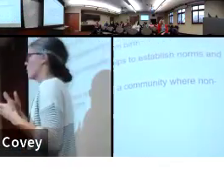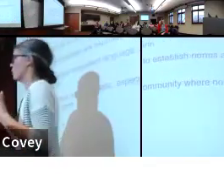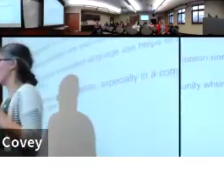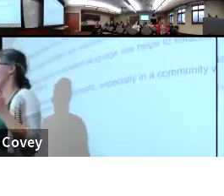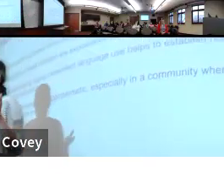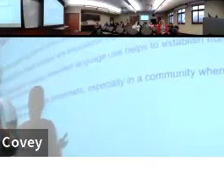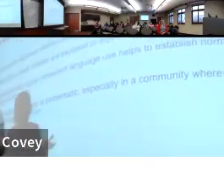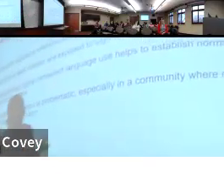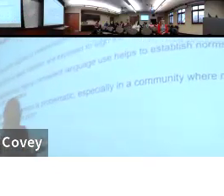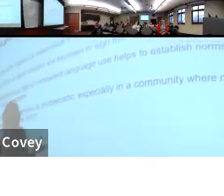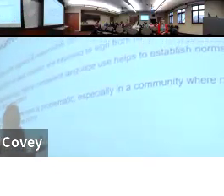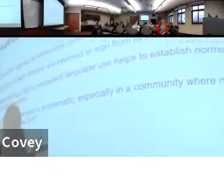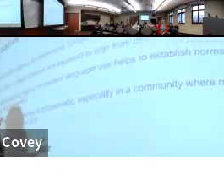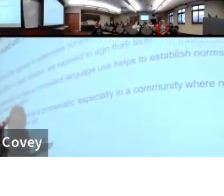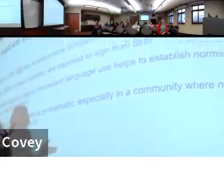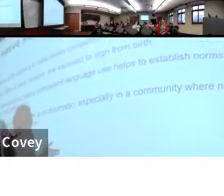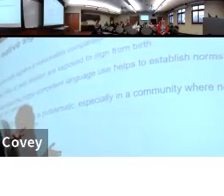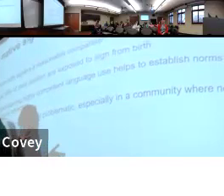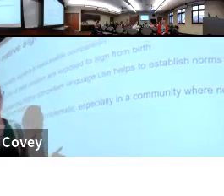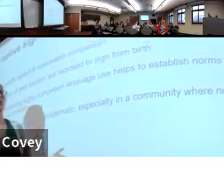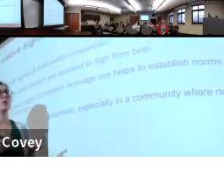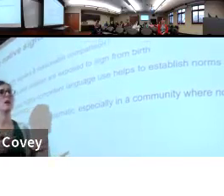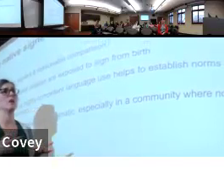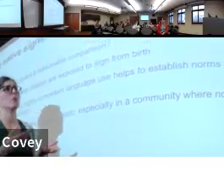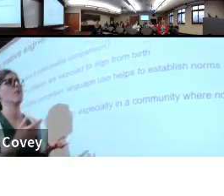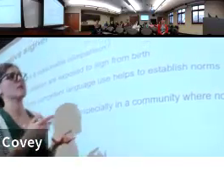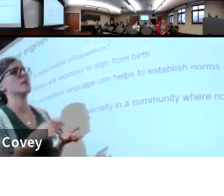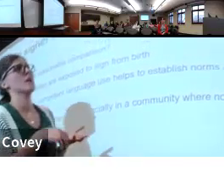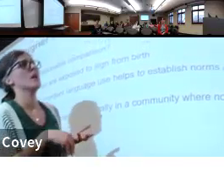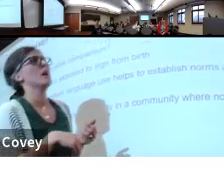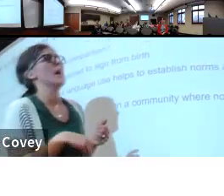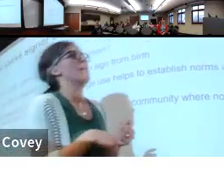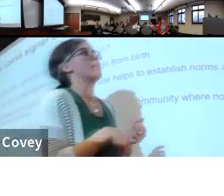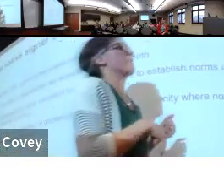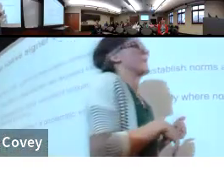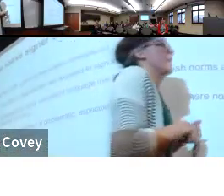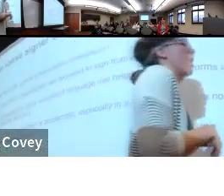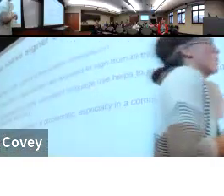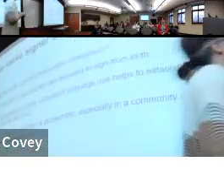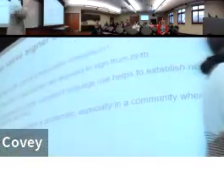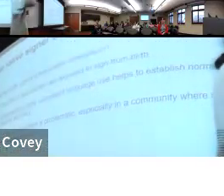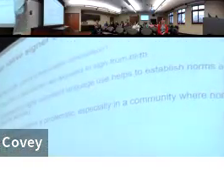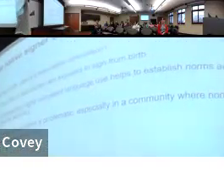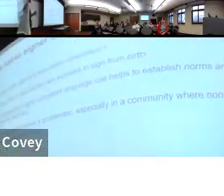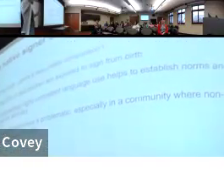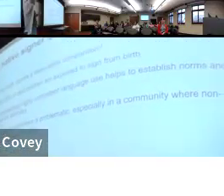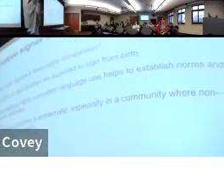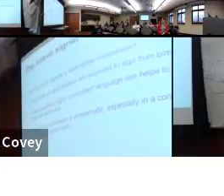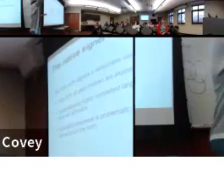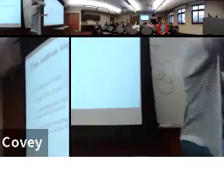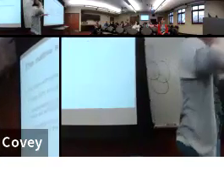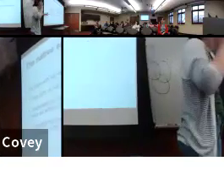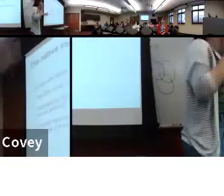late learners to the people who've been learning from birth, given those demographics. On the one hand, I think